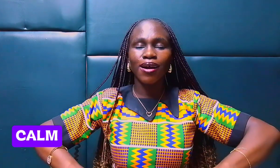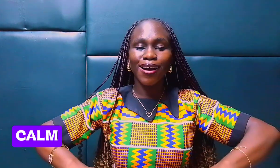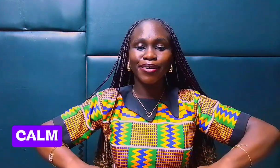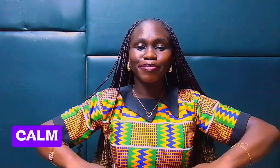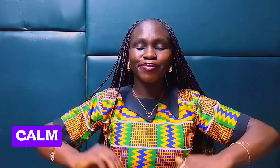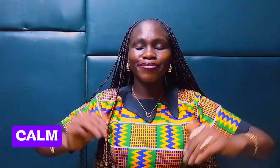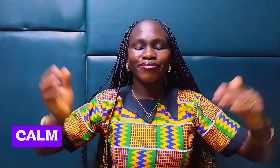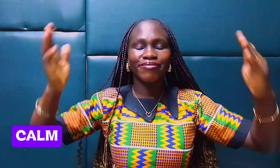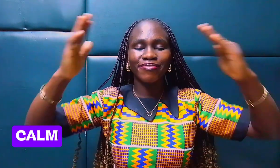Calm,